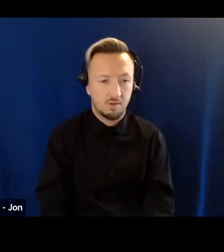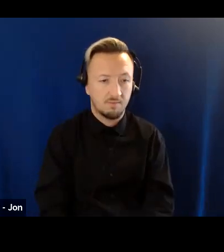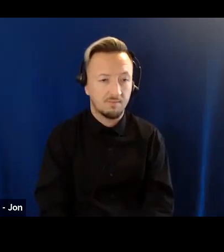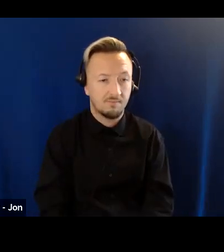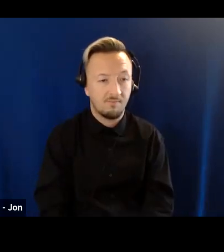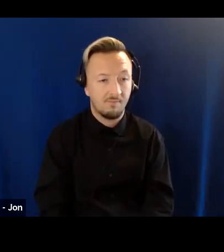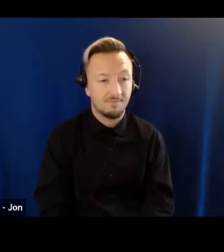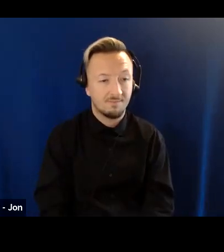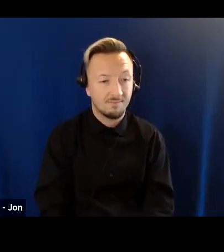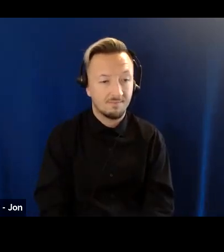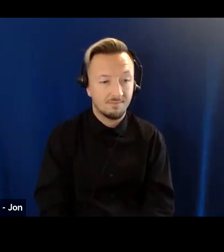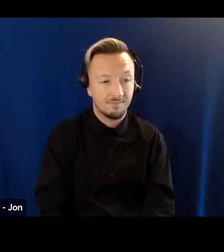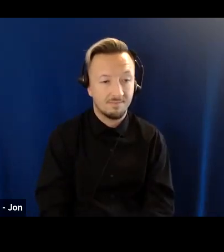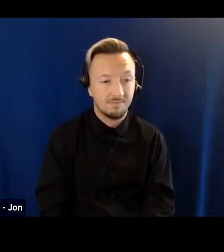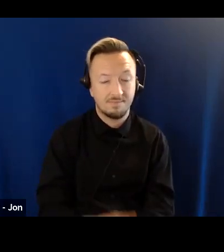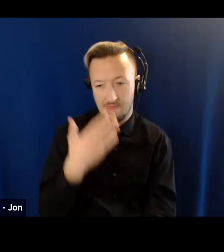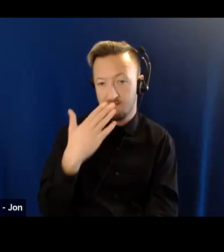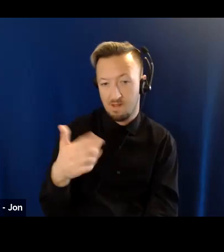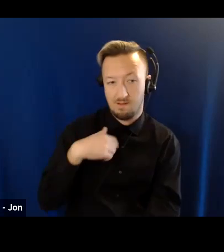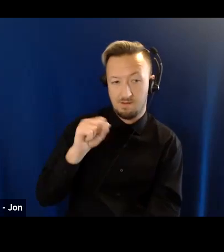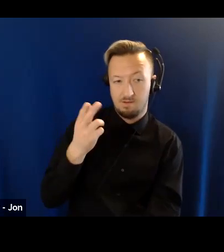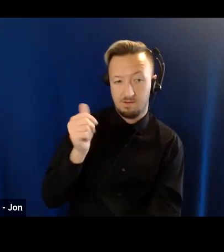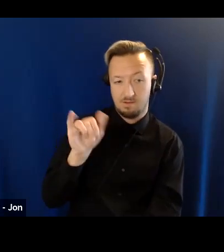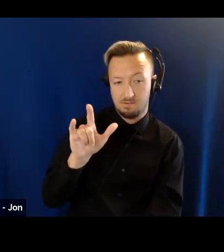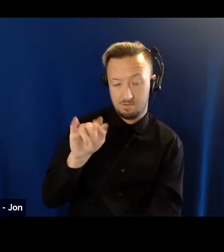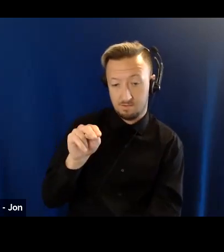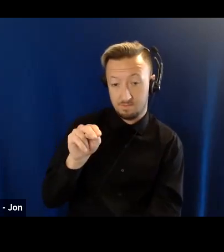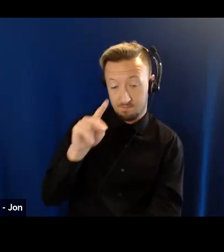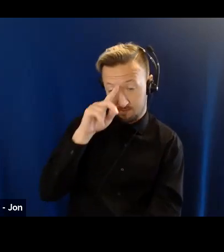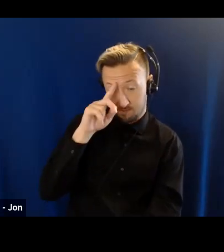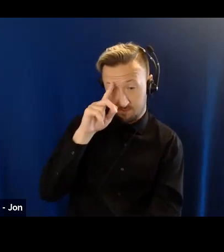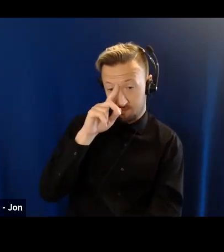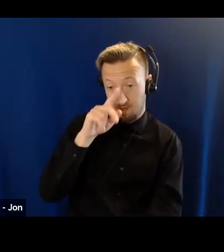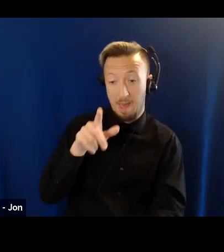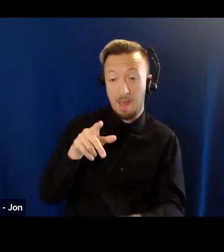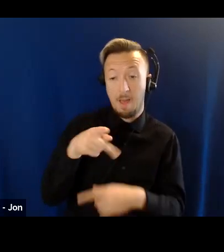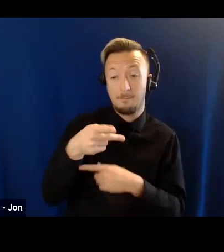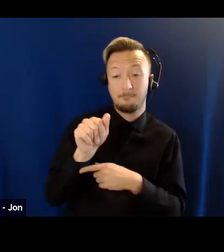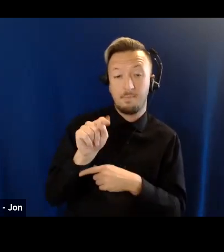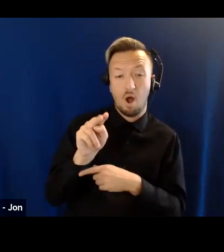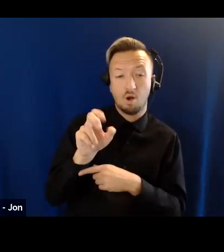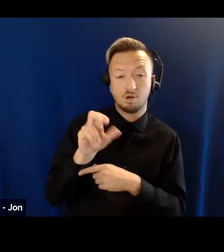Thank you so much. This is Shaylin. I'll start by saying the partnership's website is